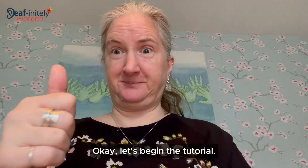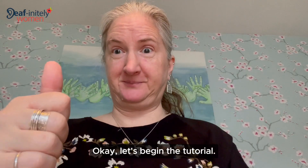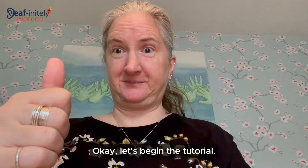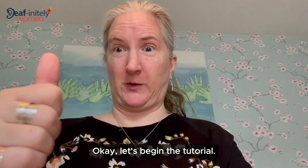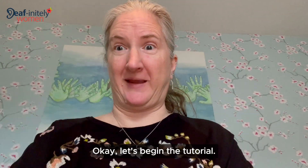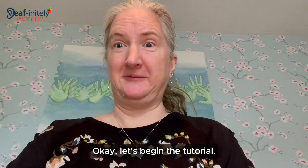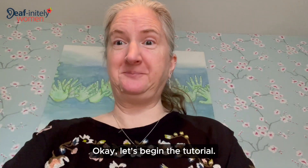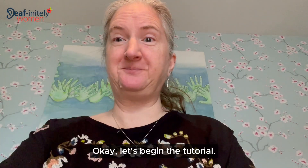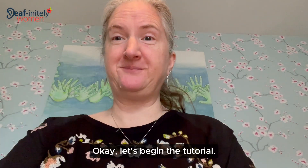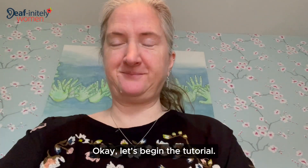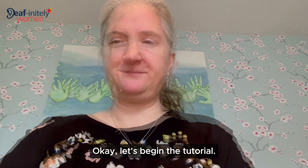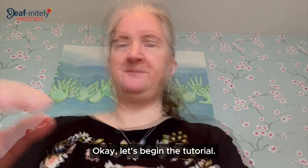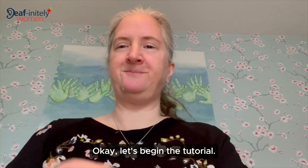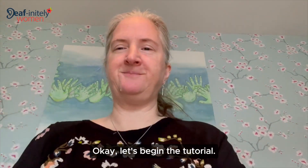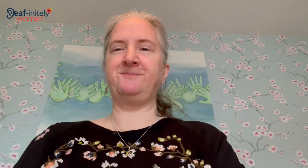Okay, let's begin the tutorial.